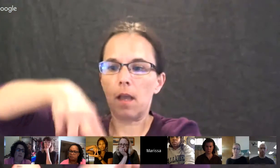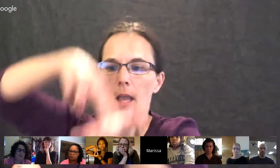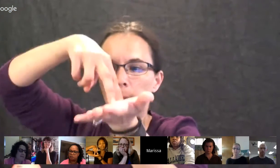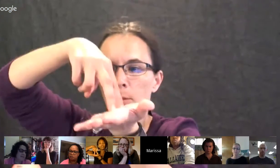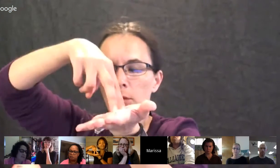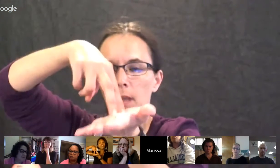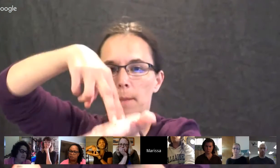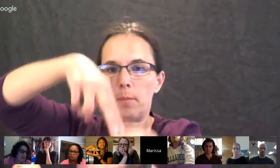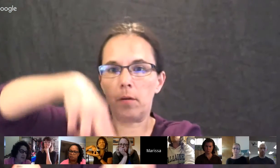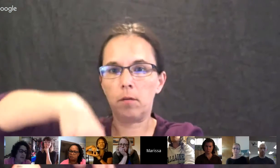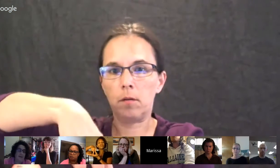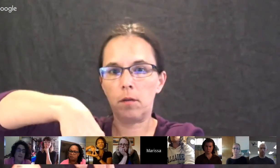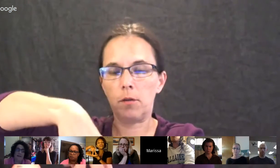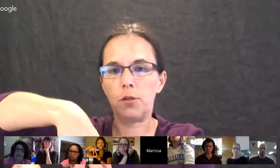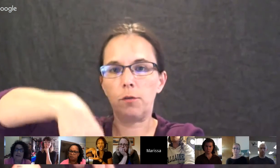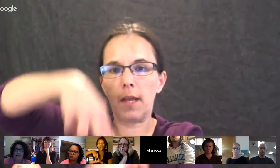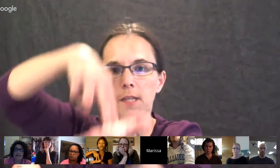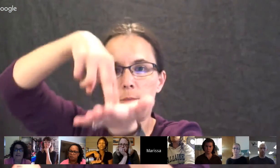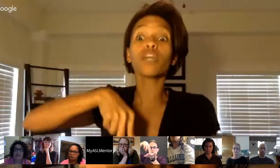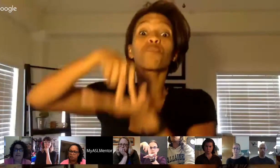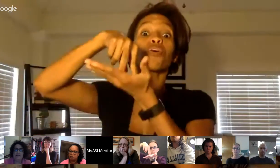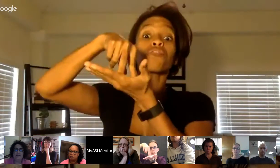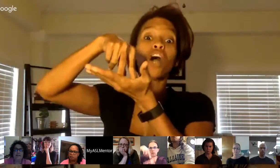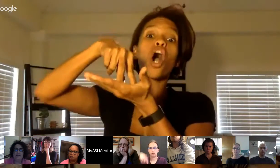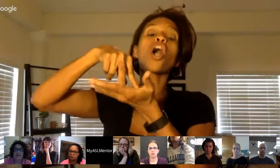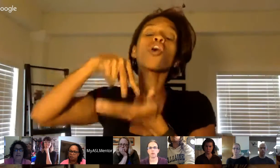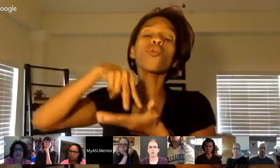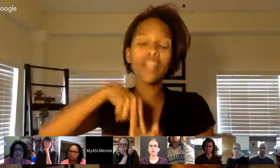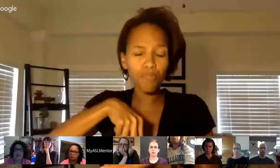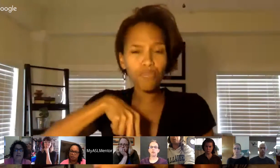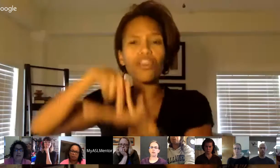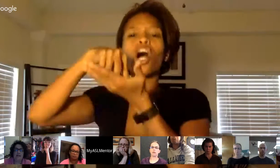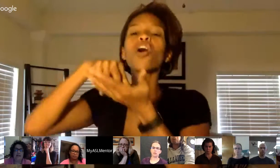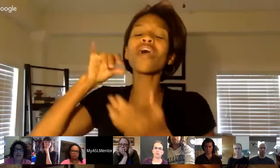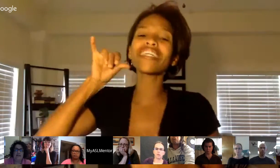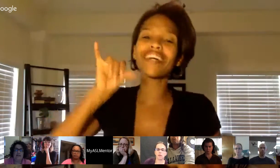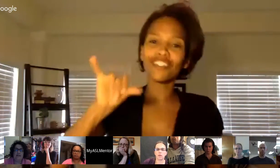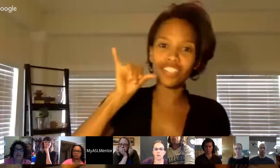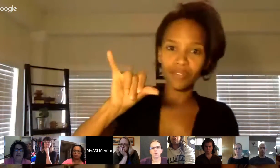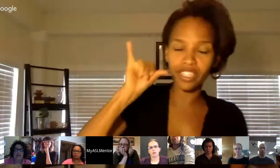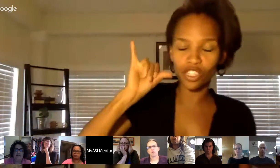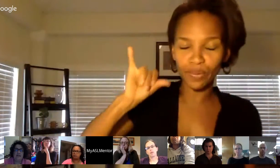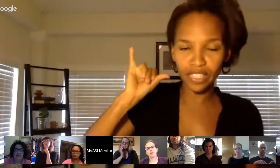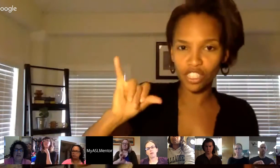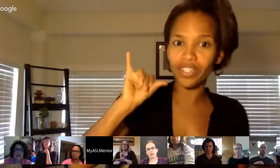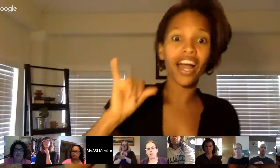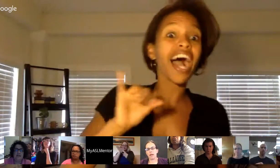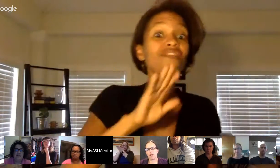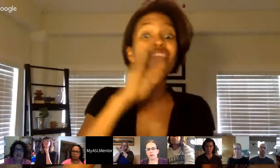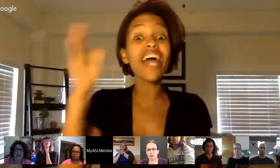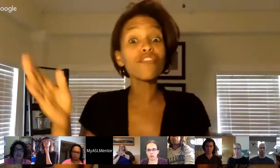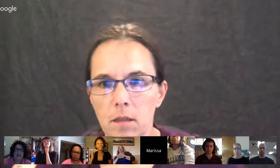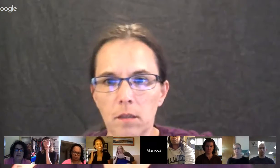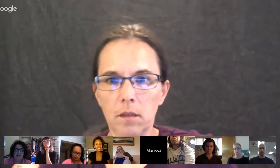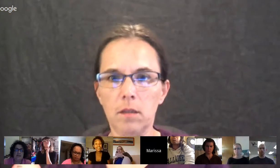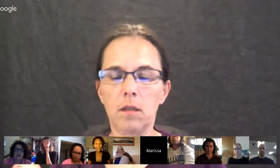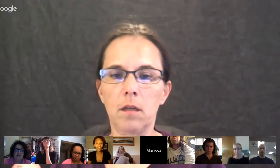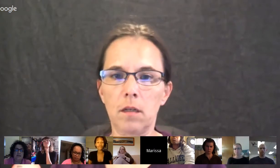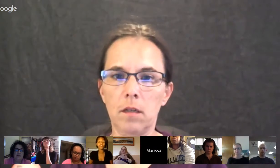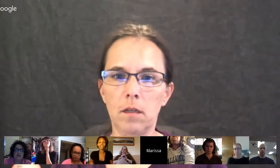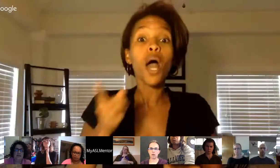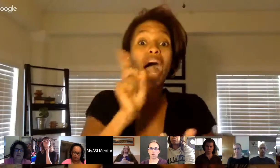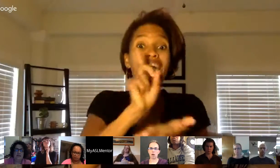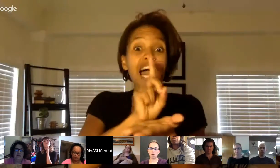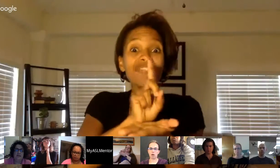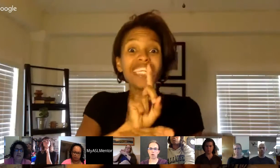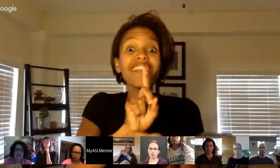It's pulled up. Your two legs pulled up. Oh, I understand what it's doing now. I've never seen that for